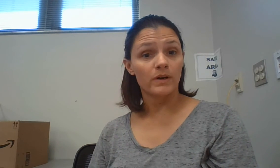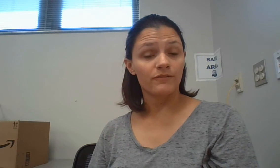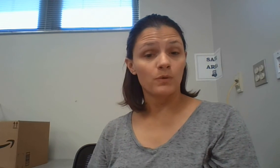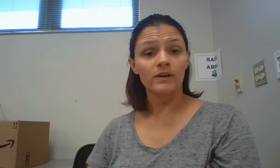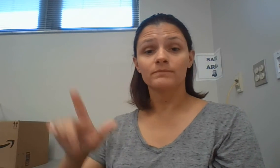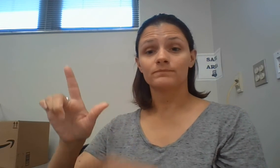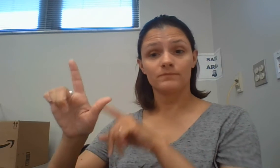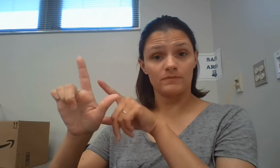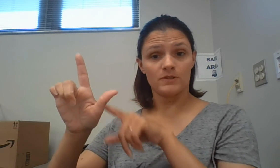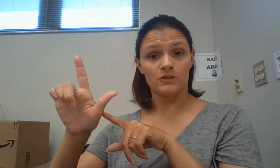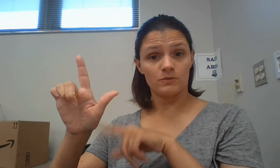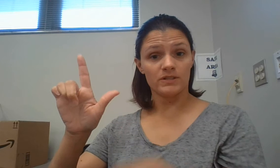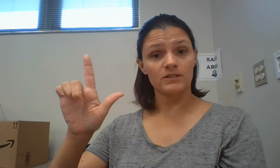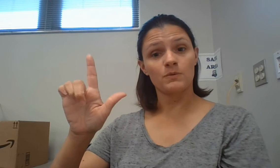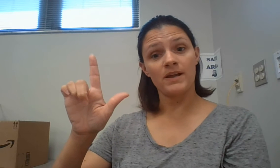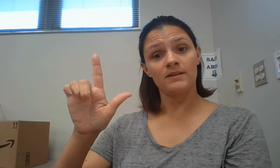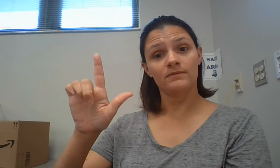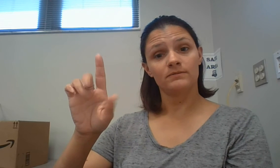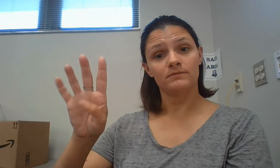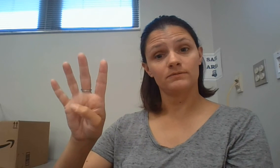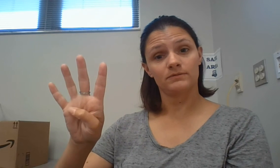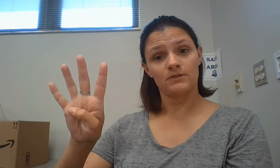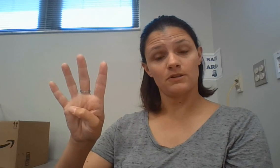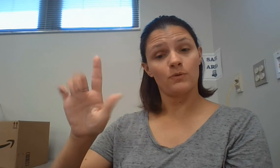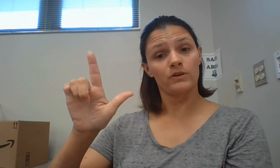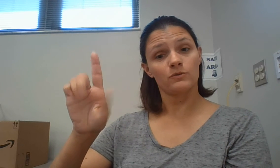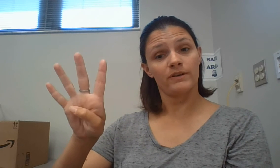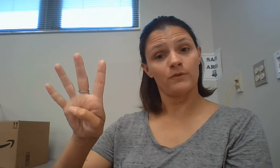24. The 2 is this way. To the 4. 24.